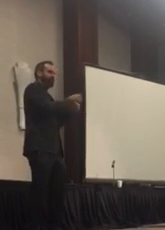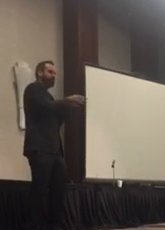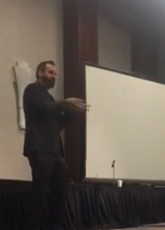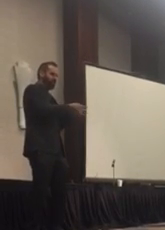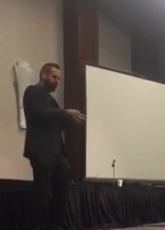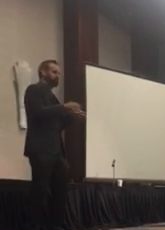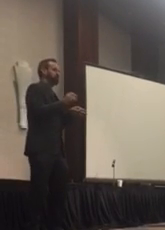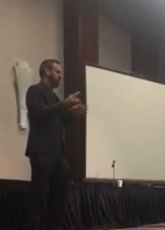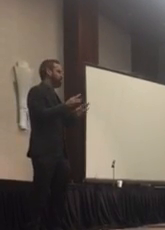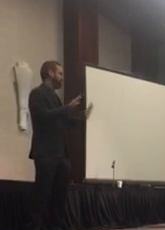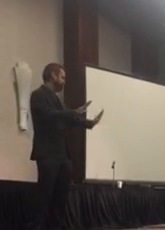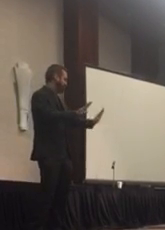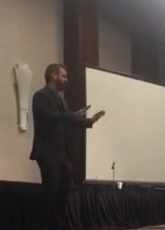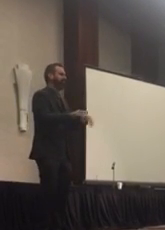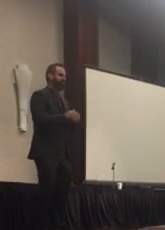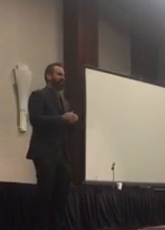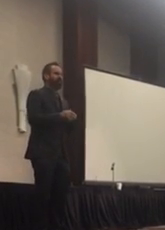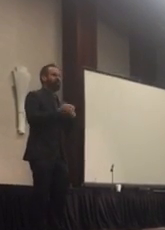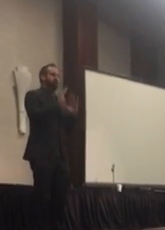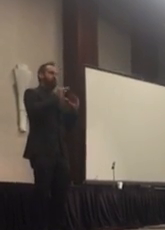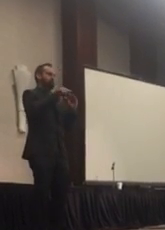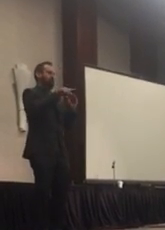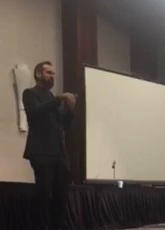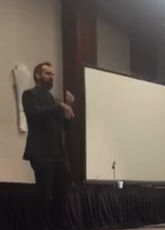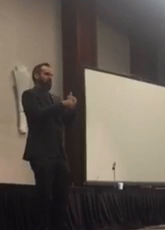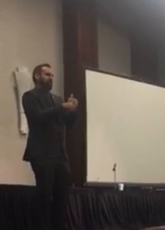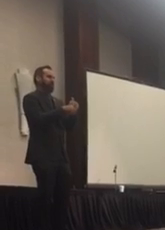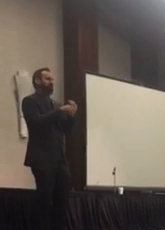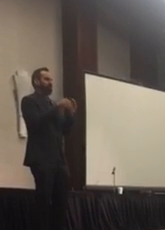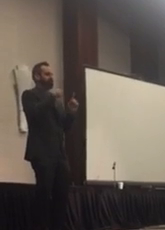my honesty should get me some extra eval points.